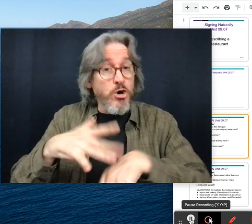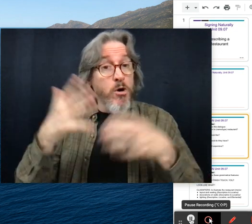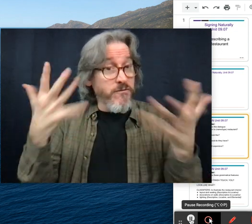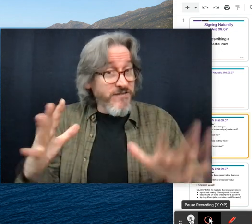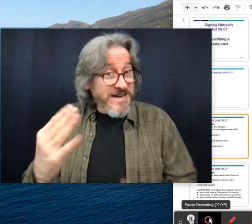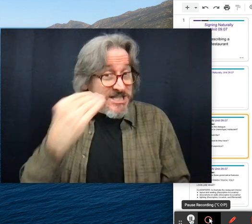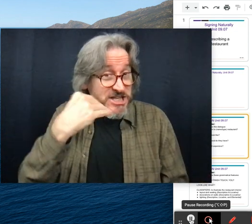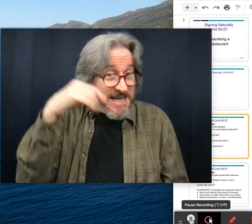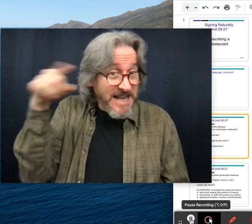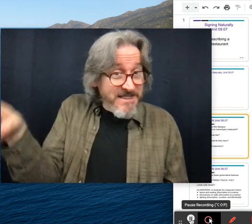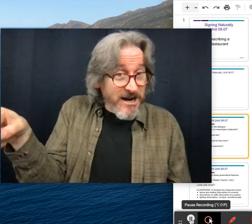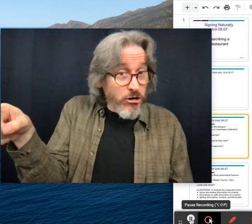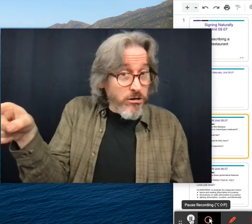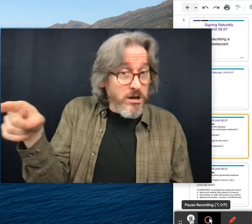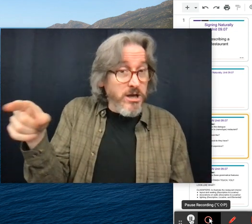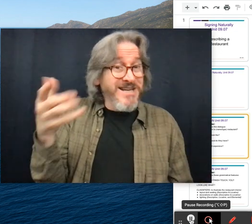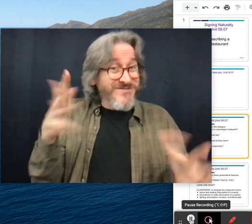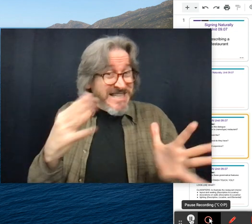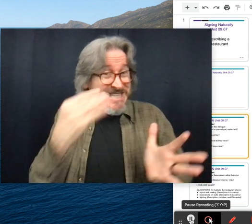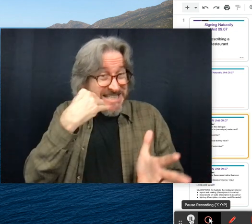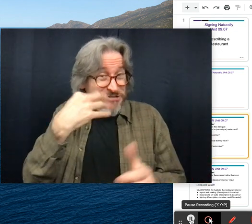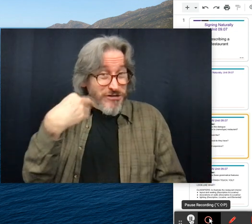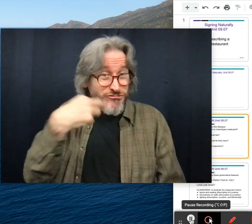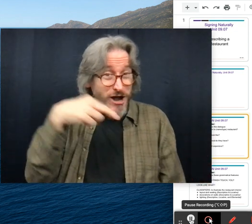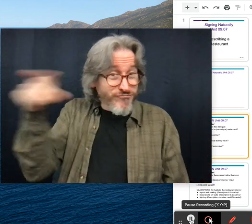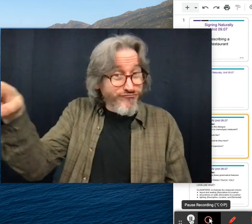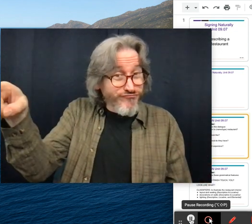finish touch, or finish eat there.